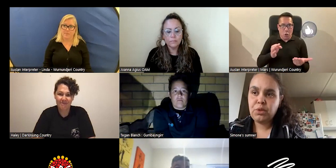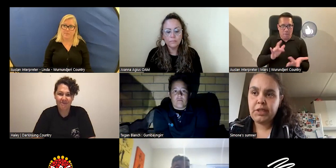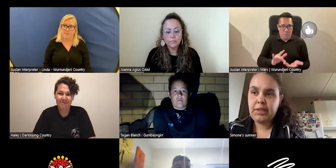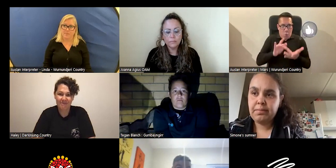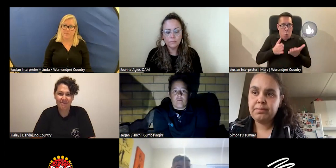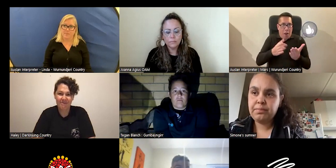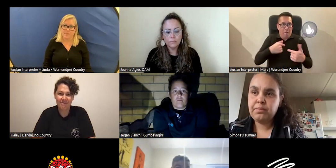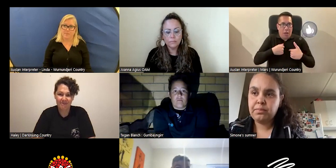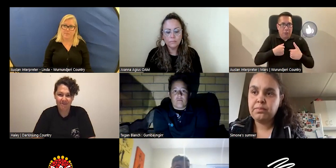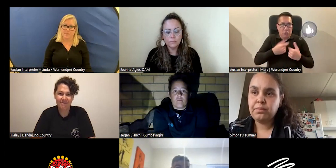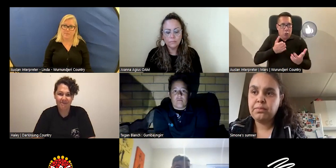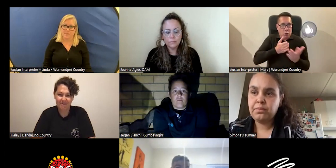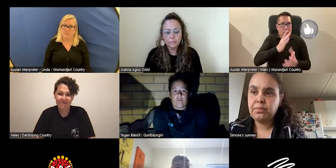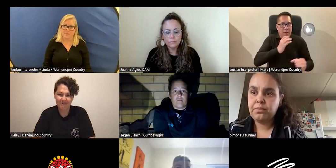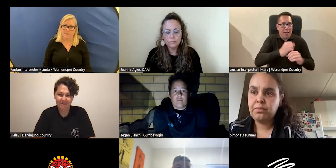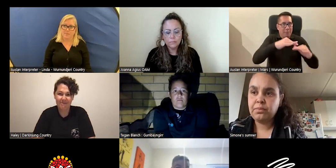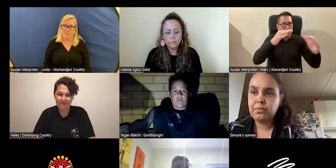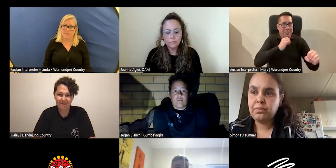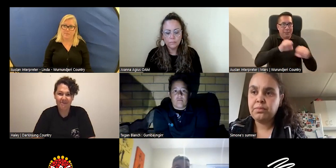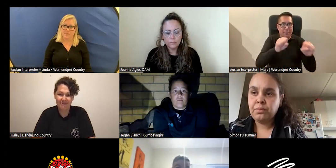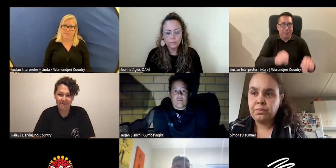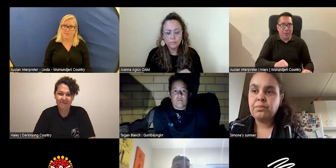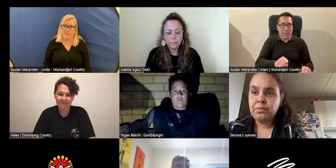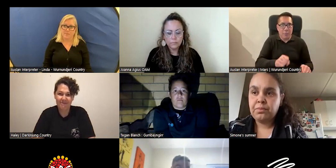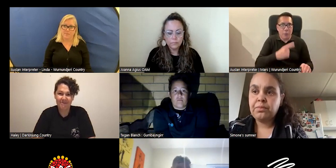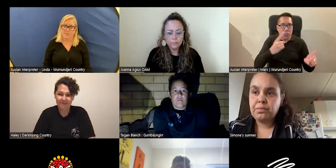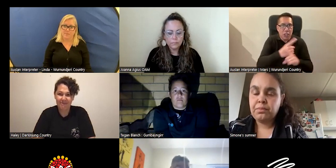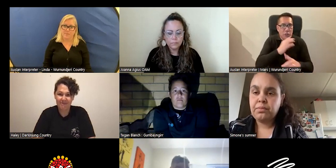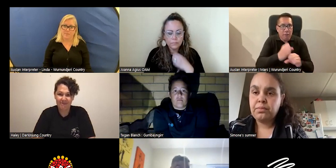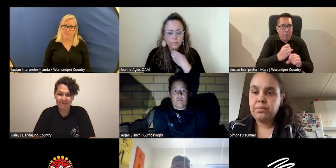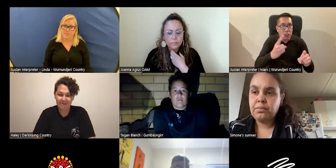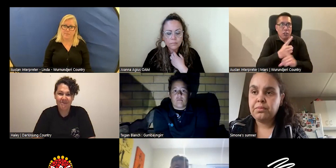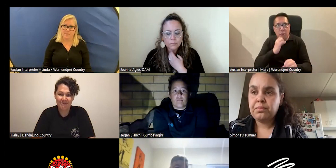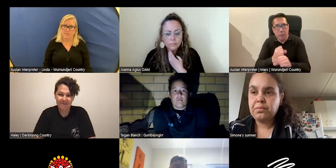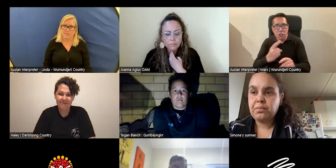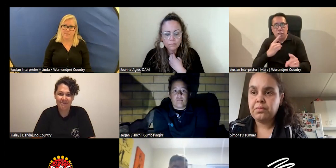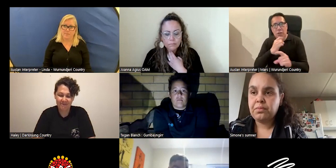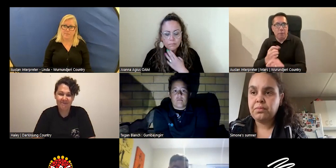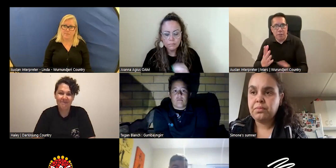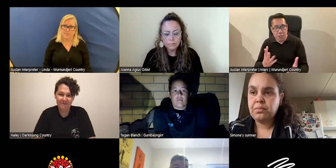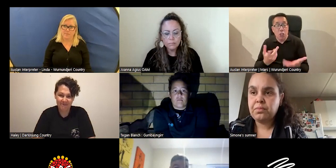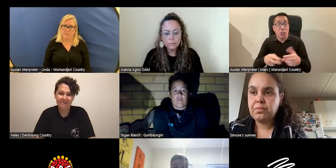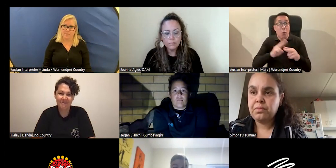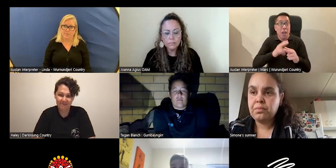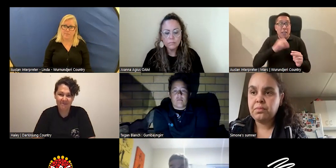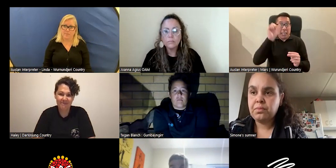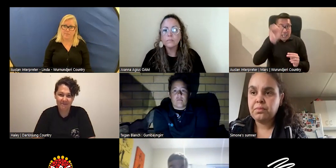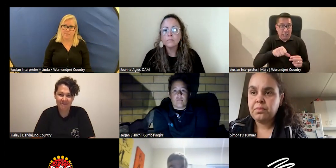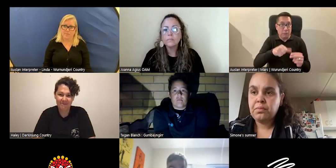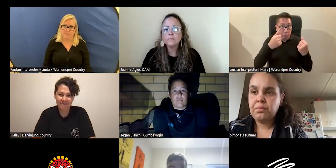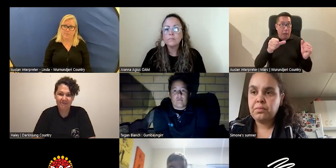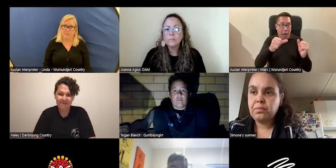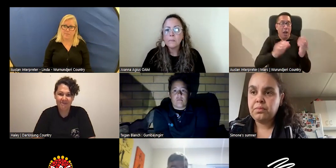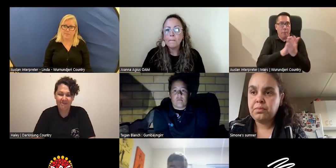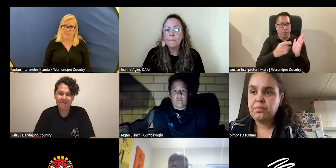within the Parliament system or to the executive government. So this is what the change could be if we get a yes vote up, which is why for our